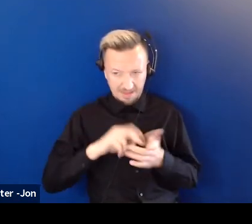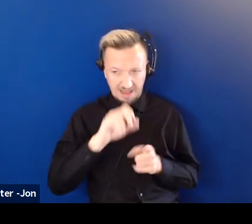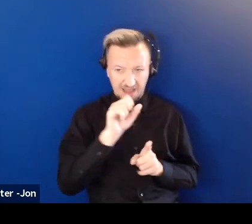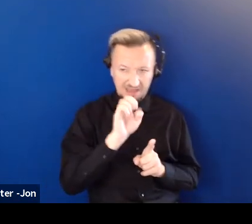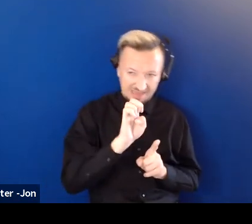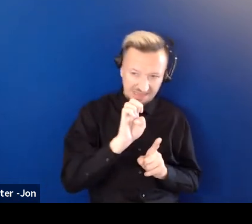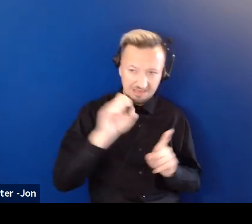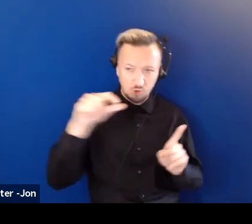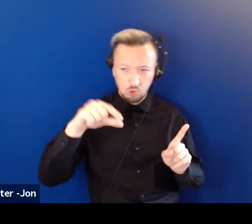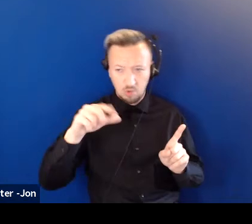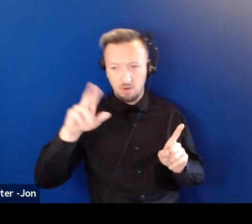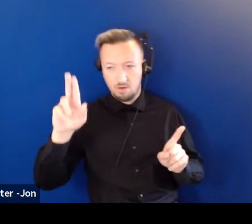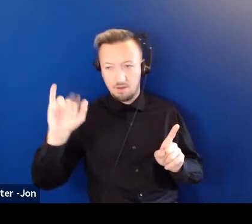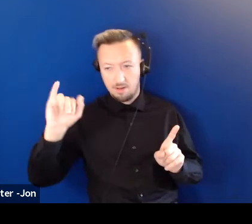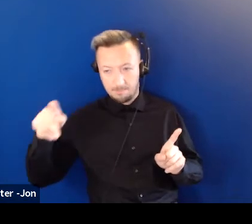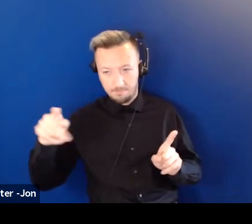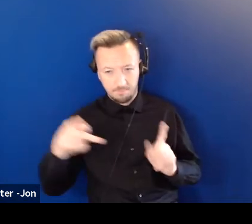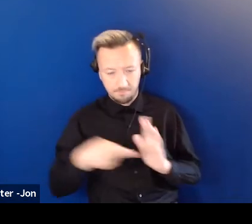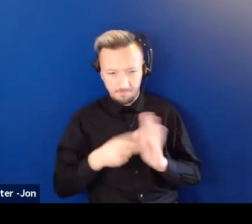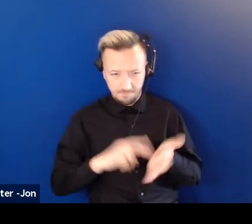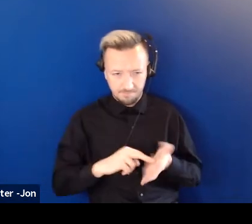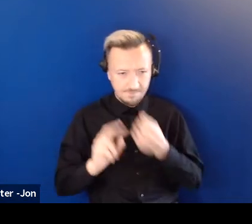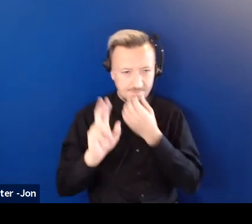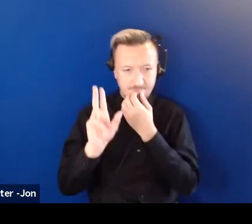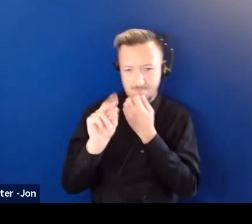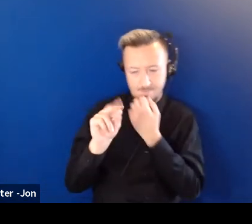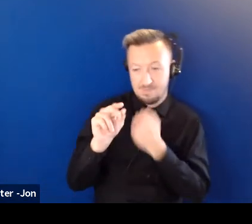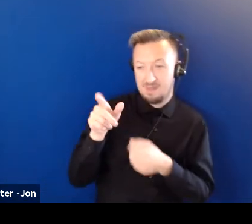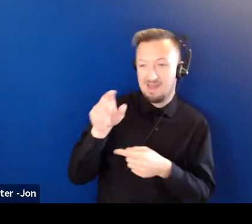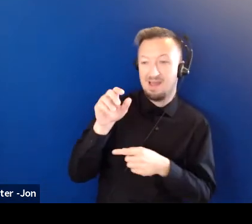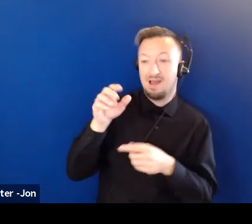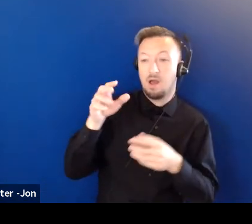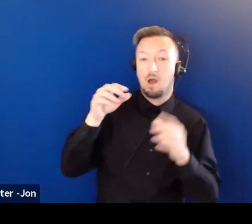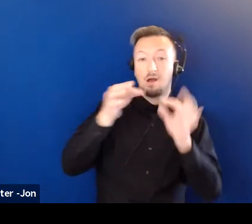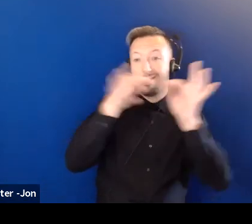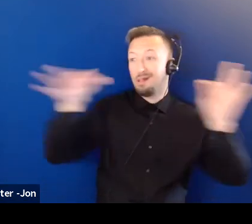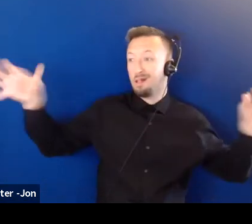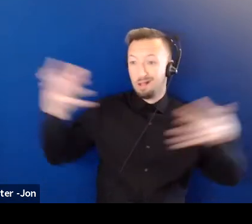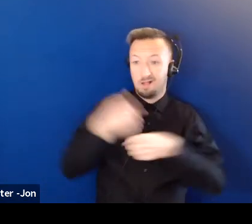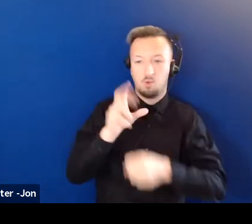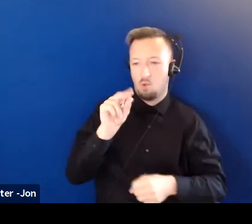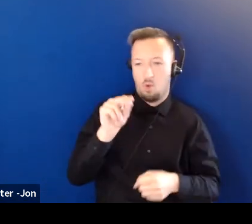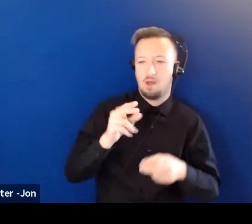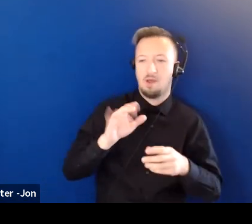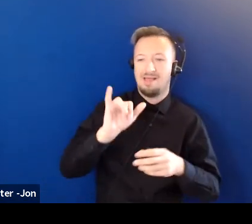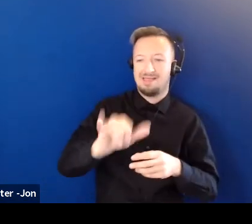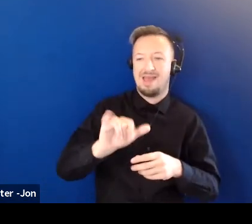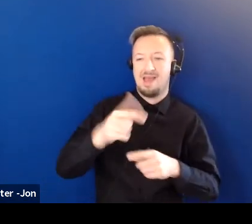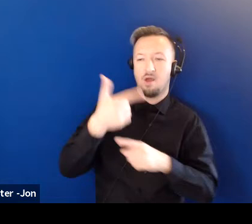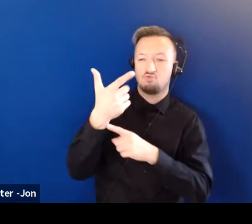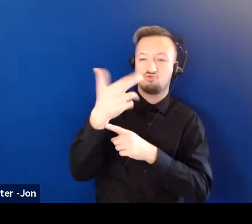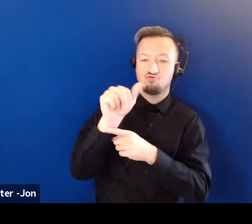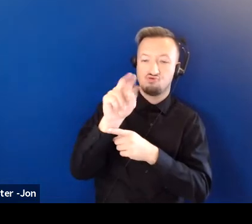as far as this topic goes? No, it is not. It is just the name of the grant and